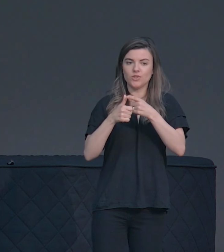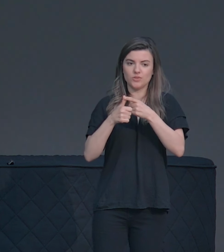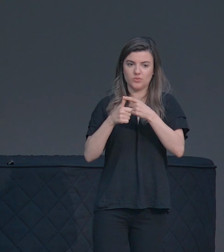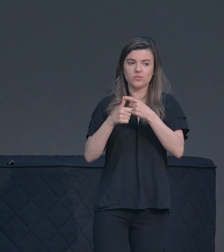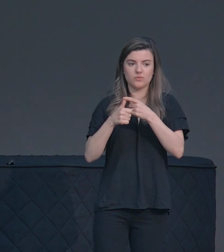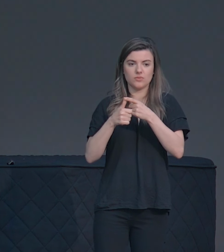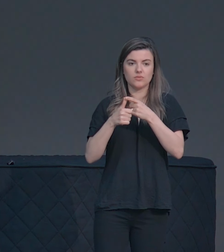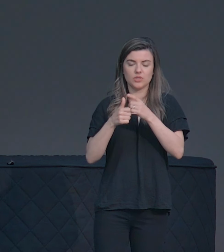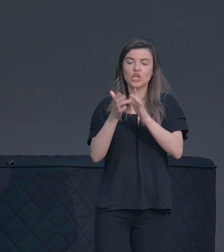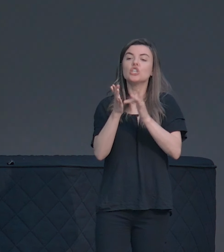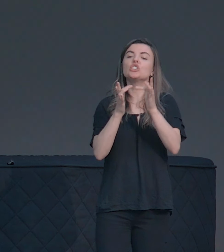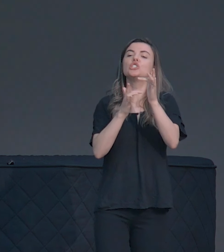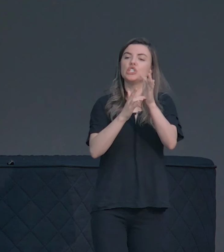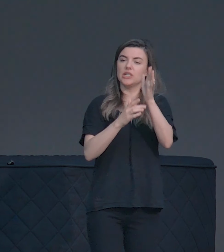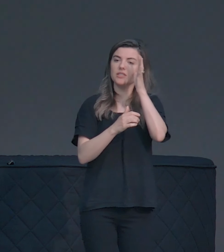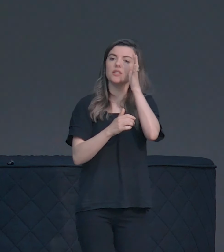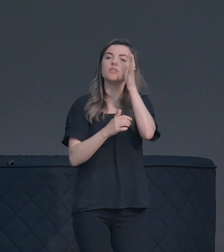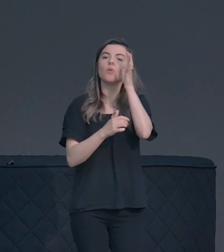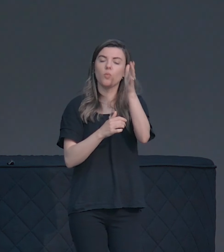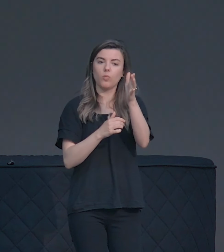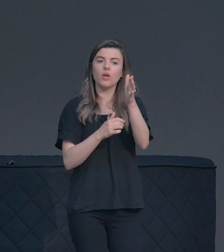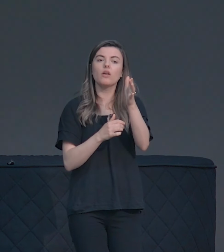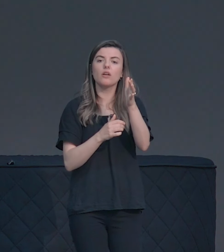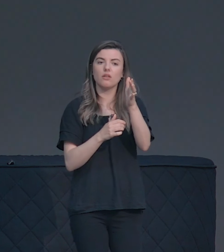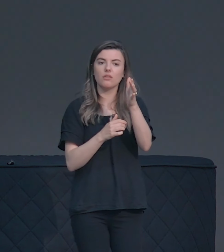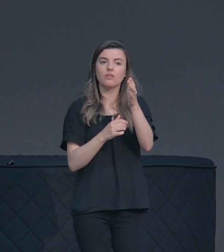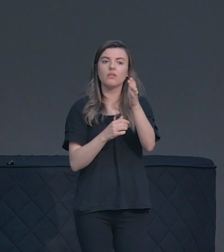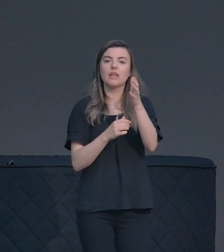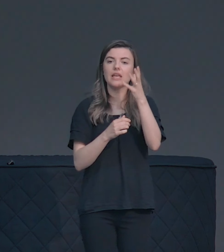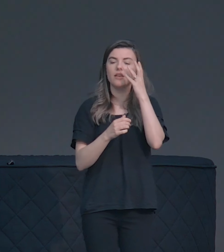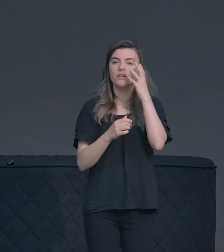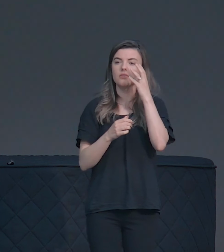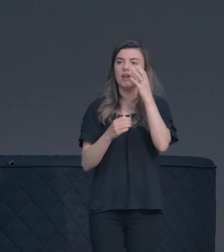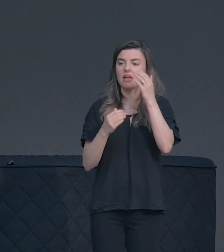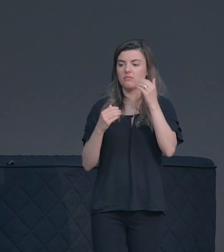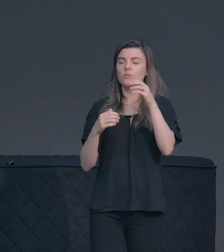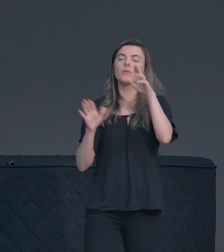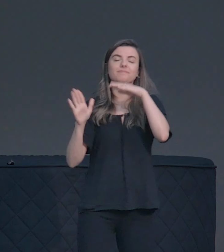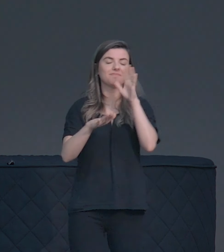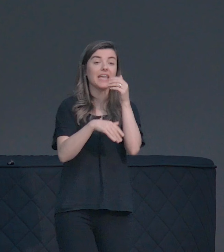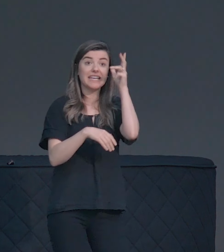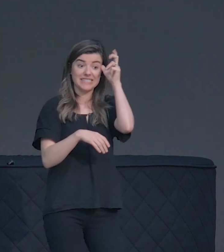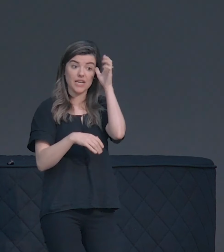Ultimately, Jesus is going to be the one that Satan will bow his knee to in the end.